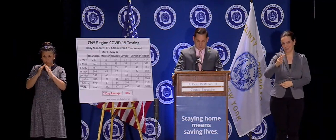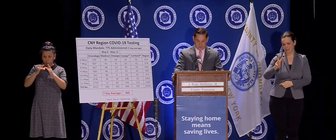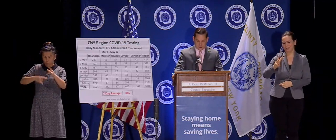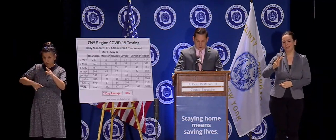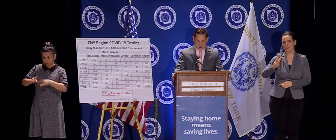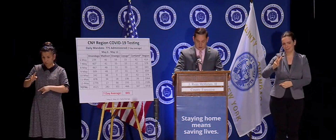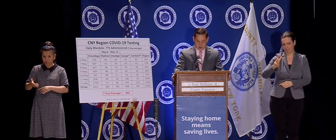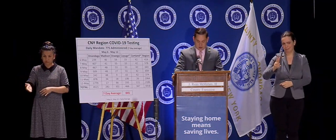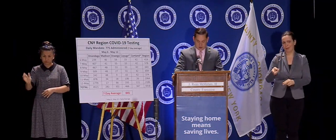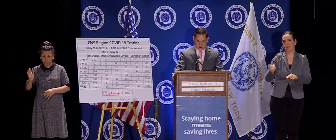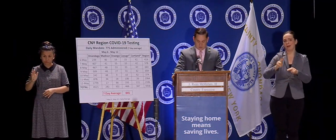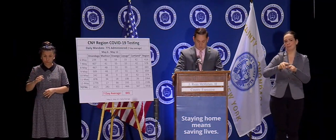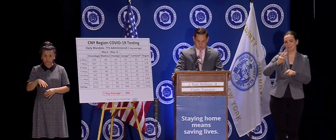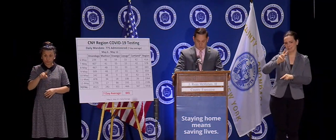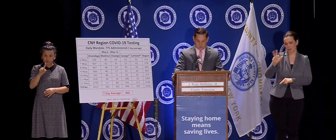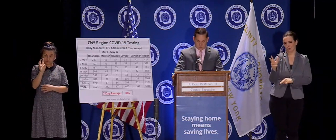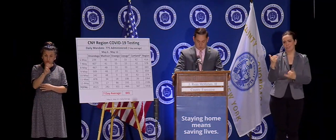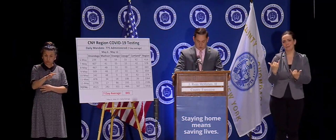on the day.